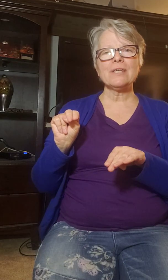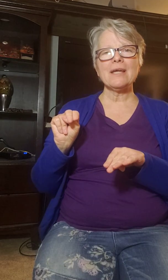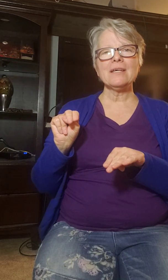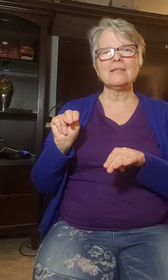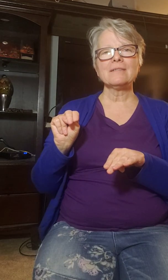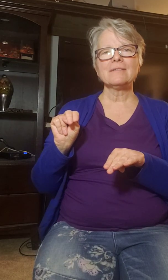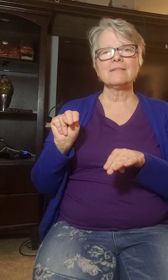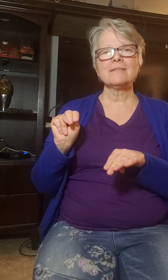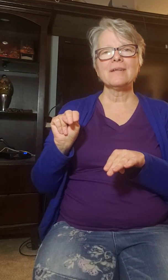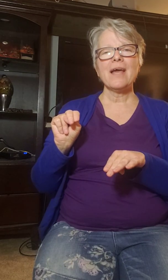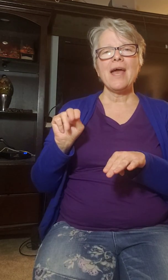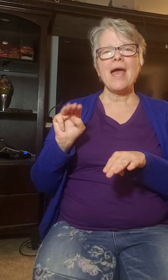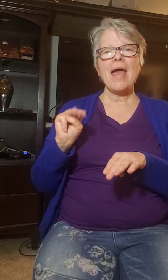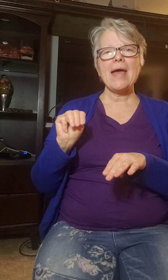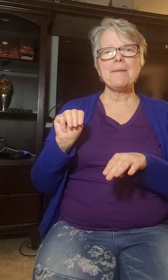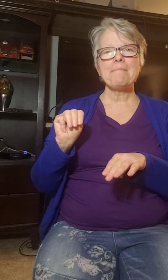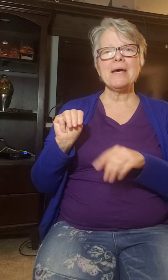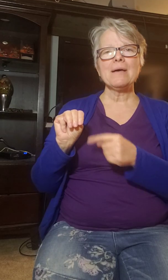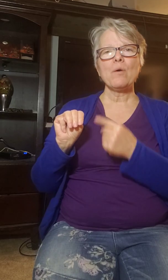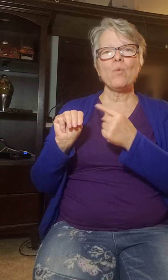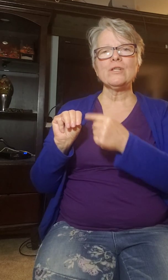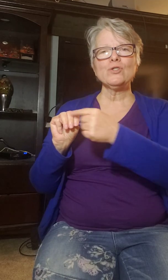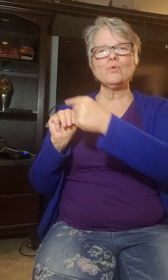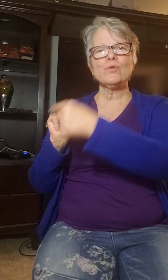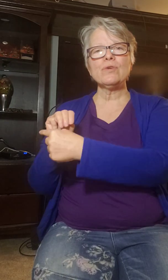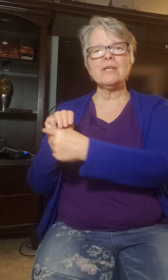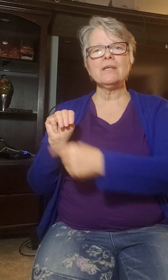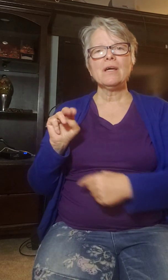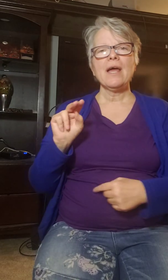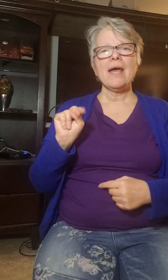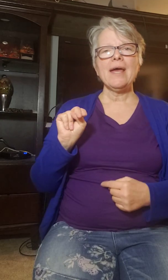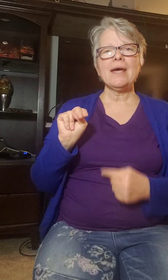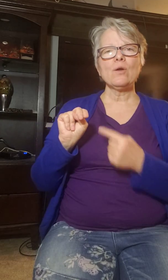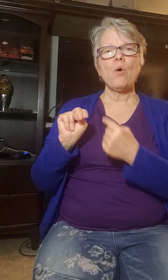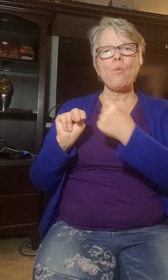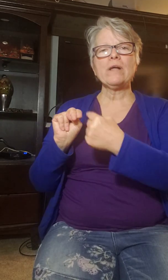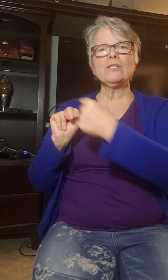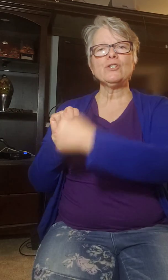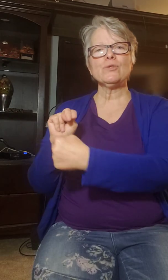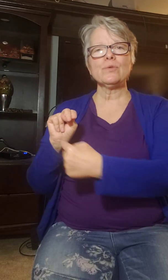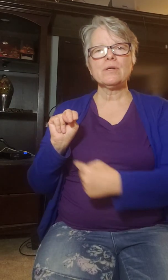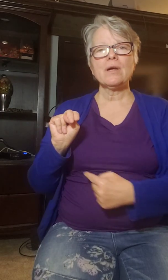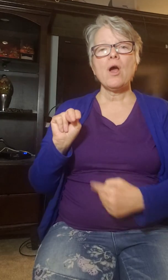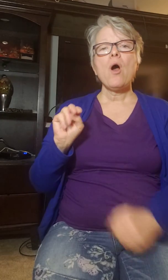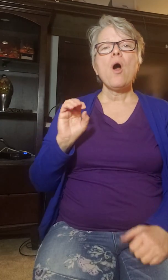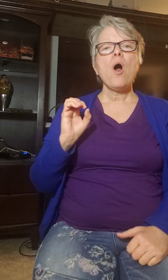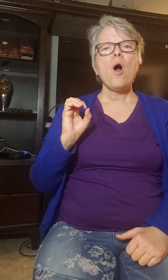N. M, 1, 2, 3, N, 1, 2.